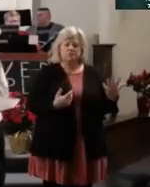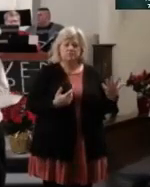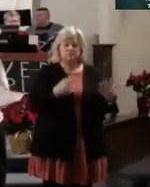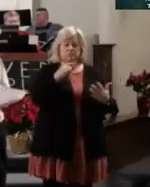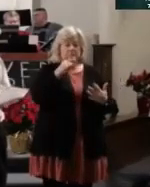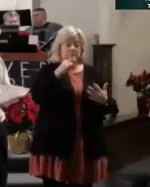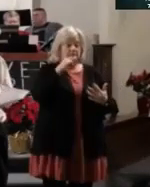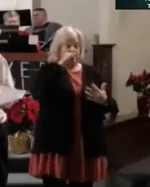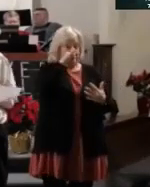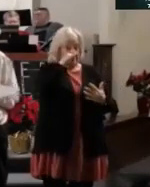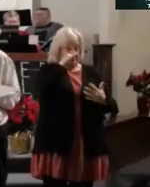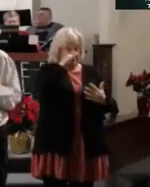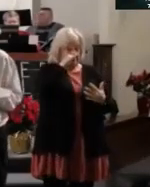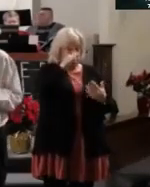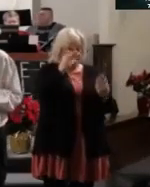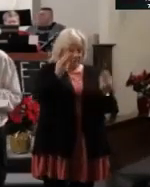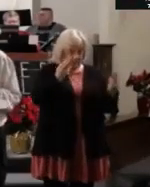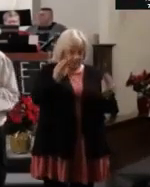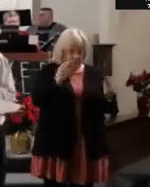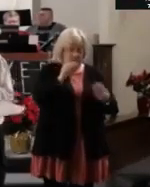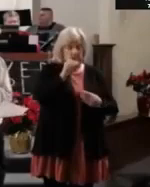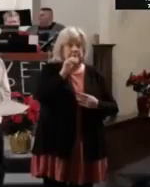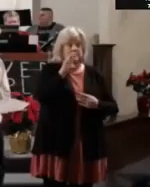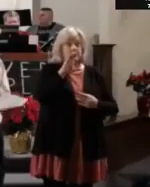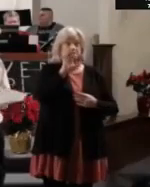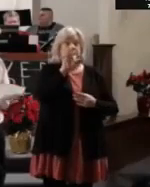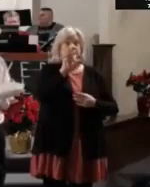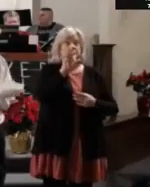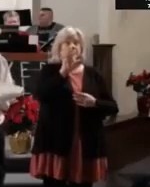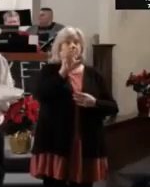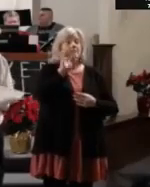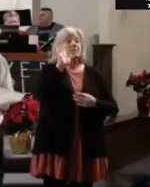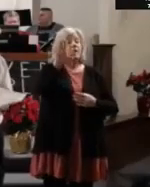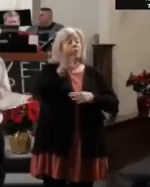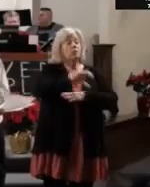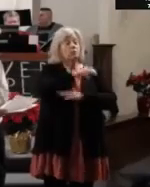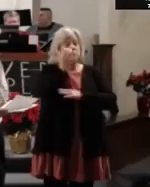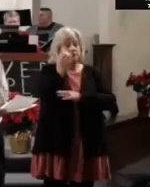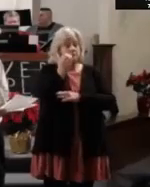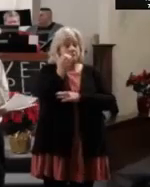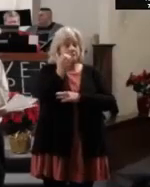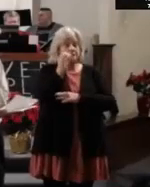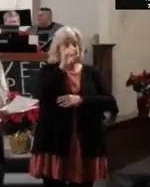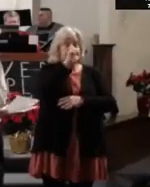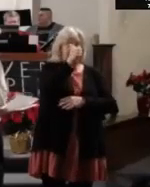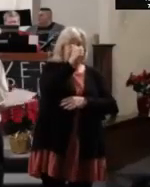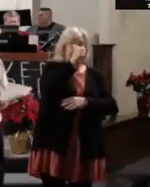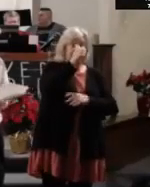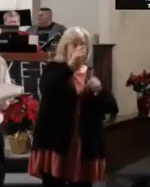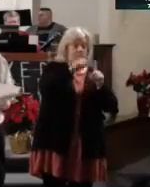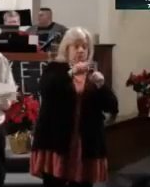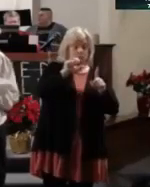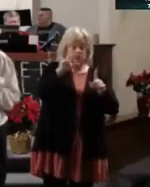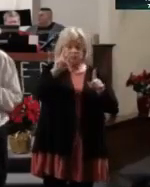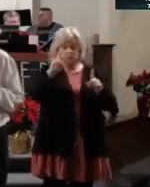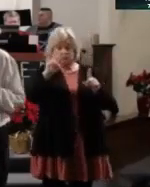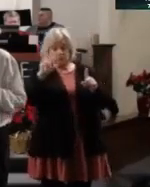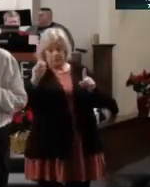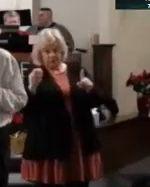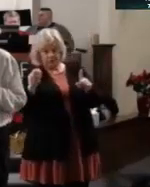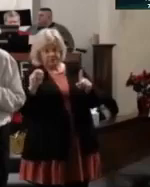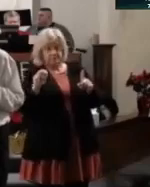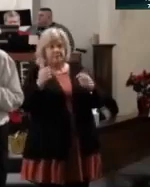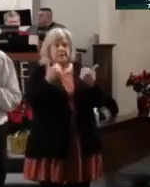ministry. On Sunday, December 19th, the kids will be having their Christmas party from 10 to 2:30. We're going to have games,